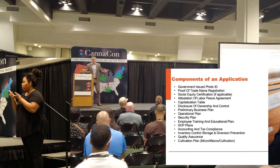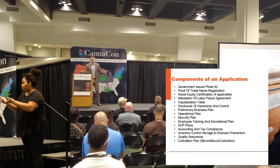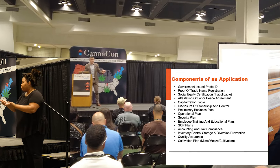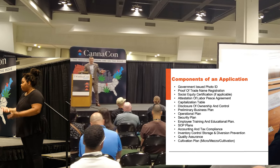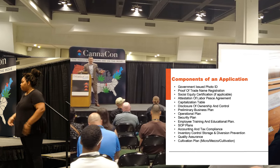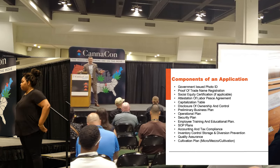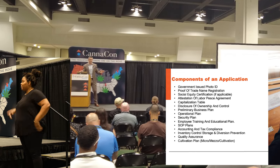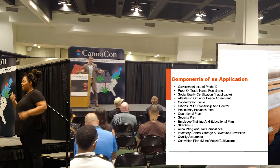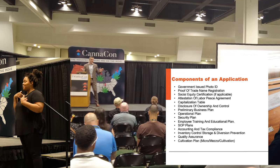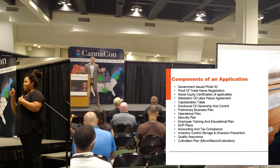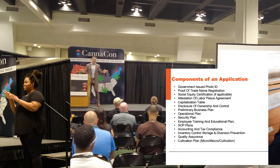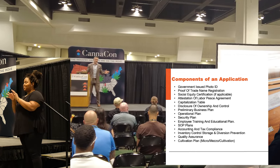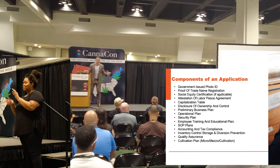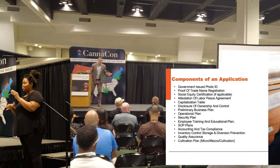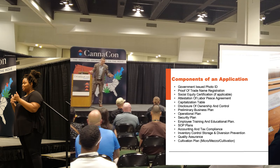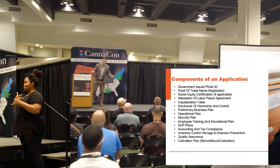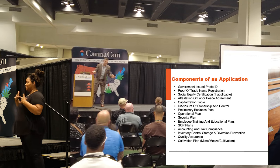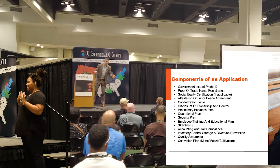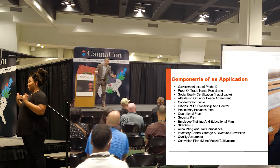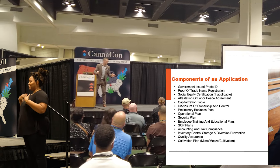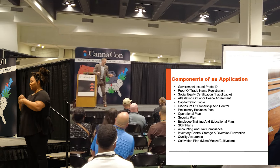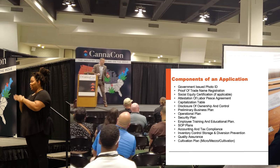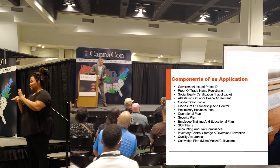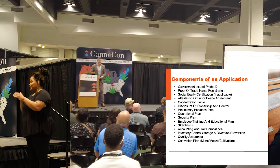with ASL interpretation, which I'm very excited about.